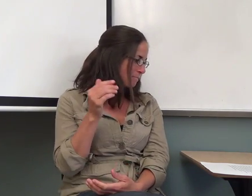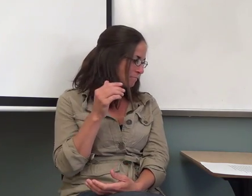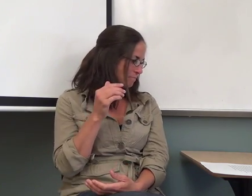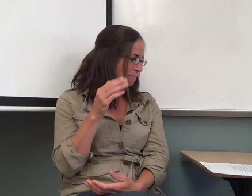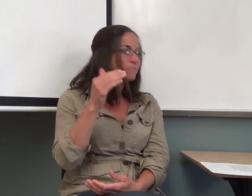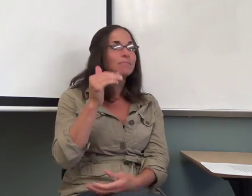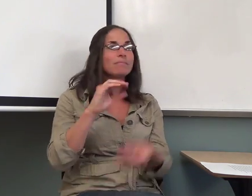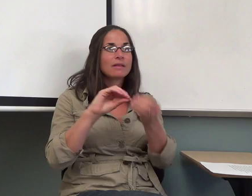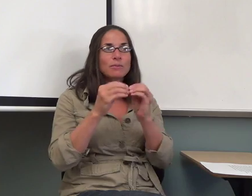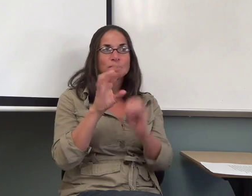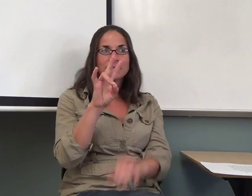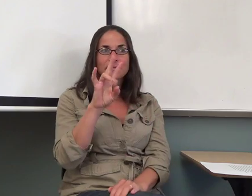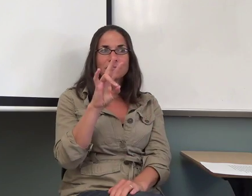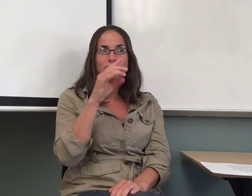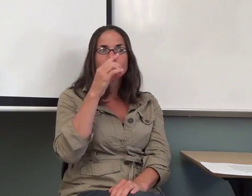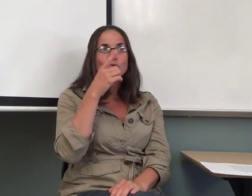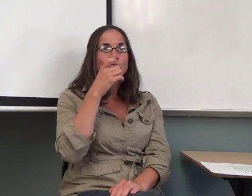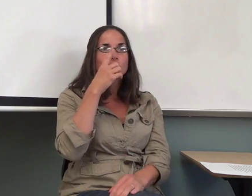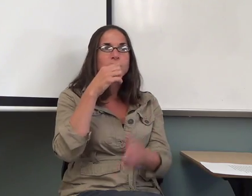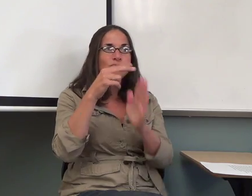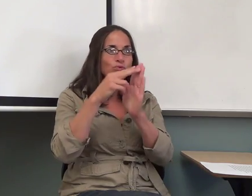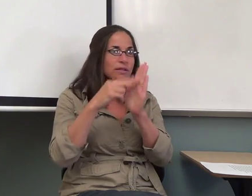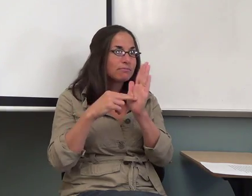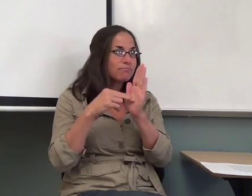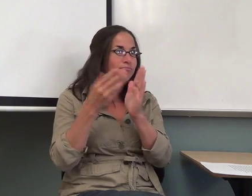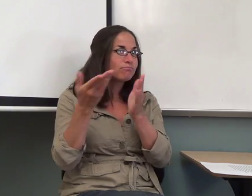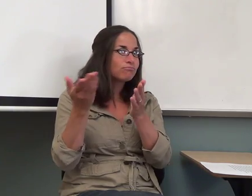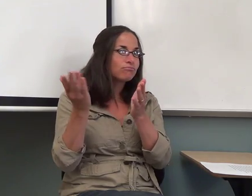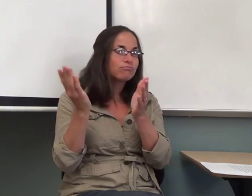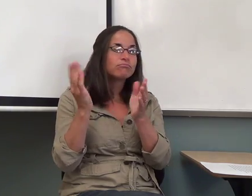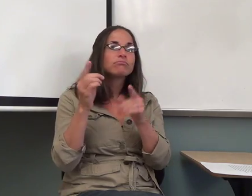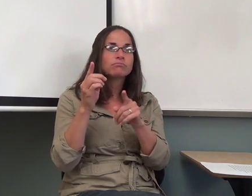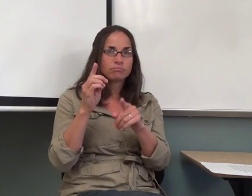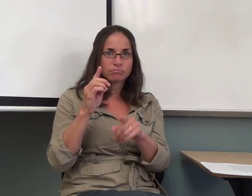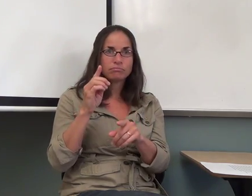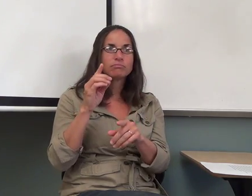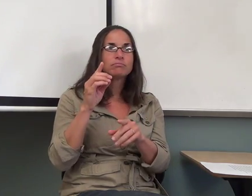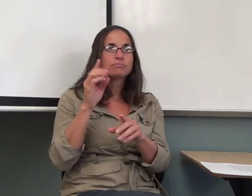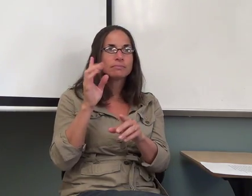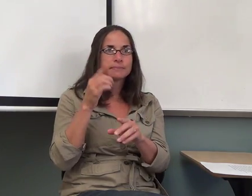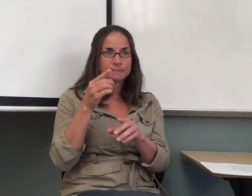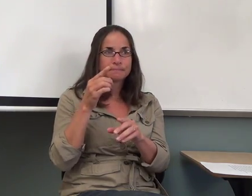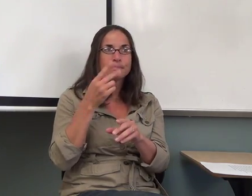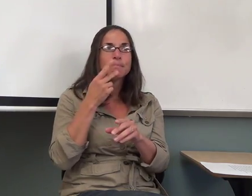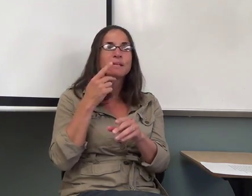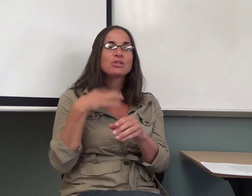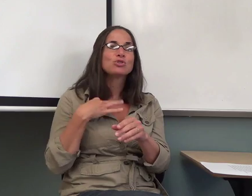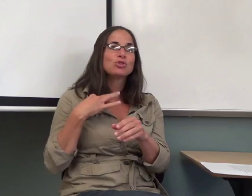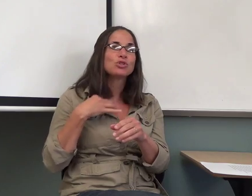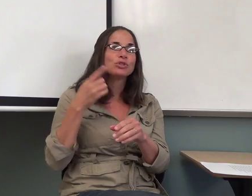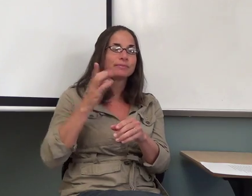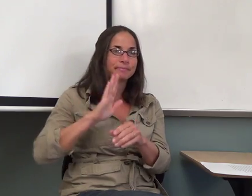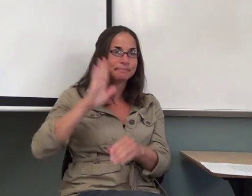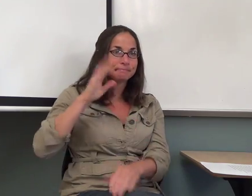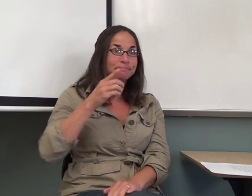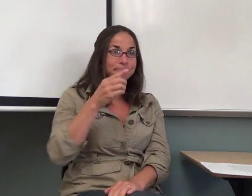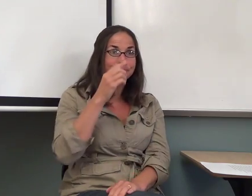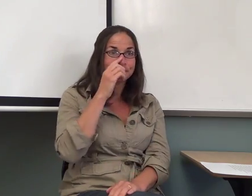Number 7, I need a reader, please. You let somebody know if you don't mind. Thank you. You just did, but we'll have you do it again, okay? Thank you.